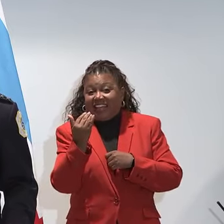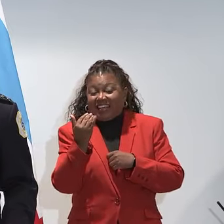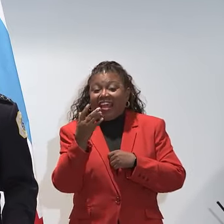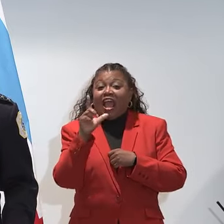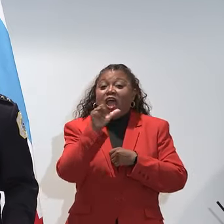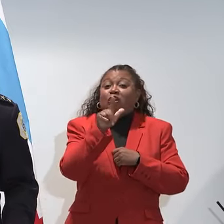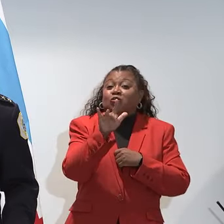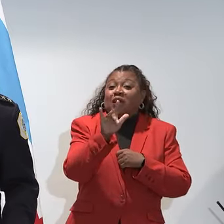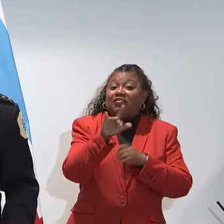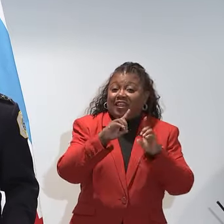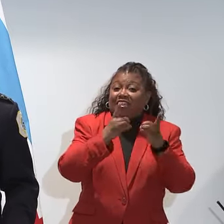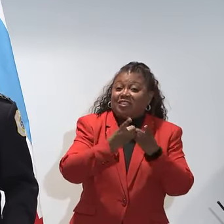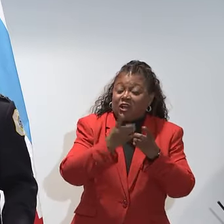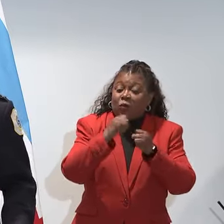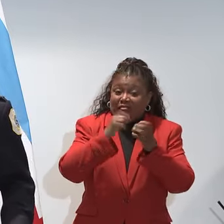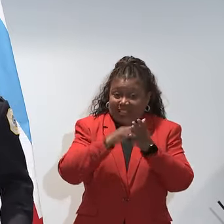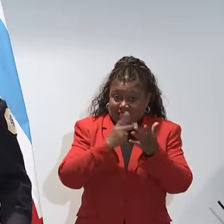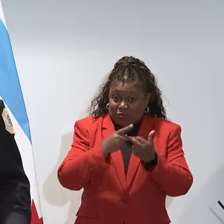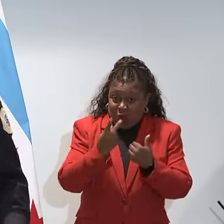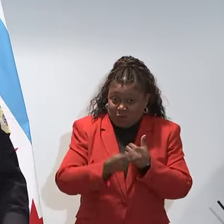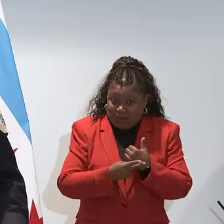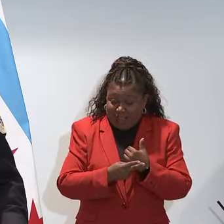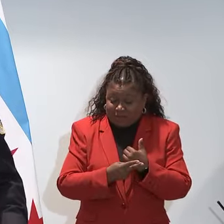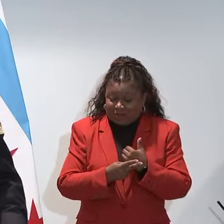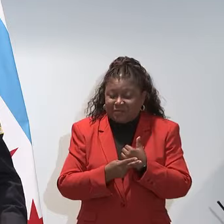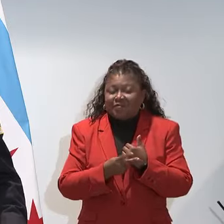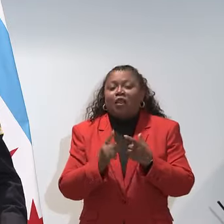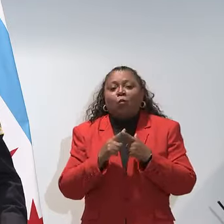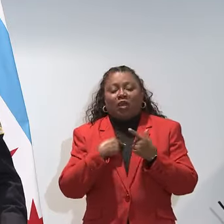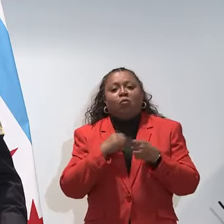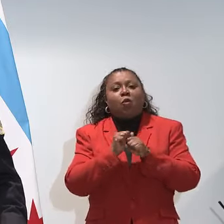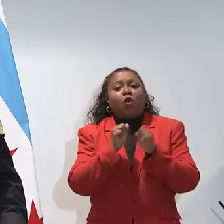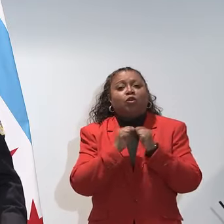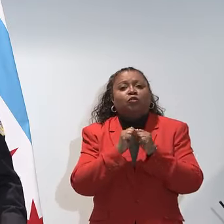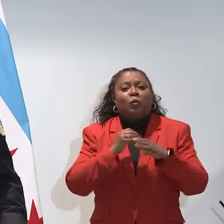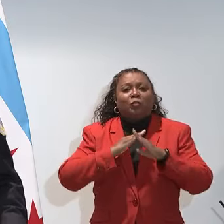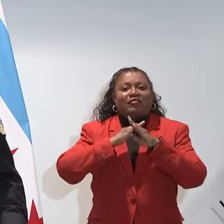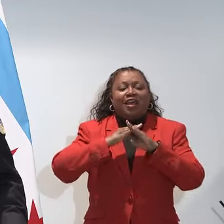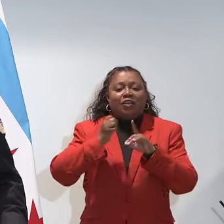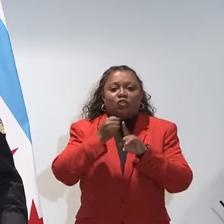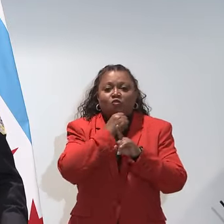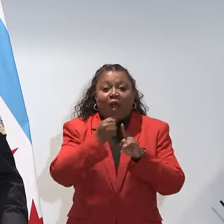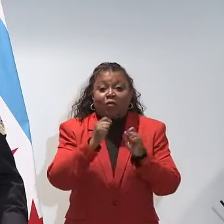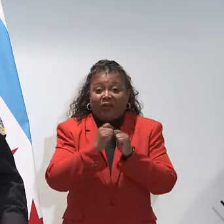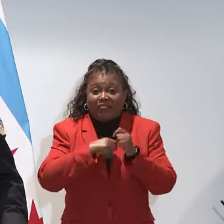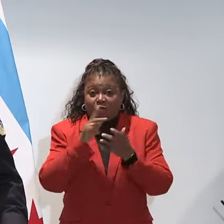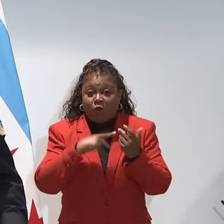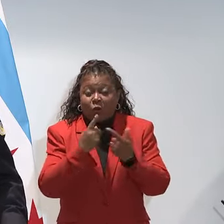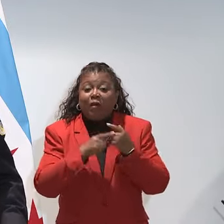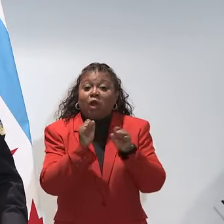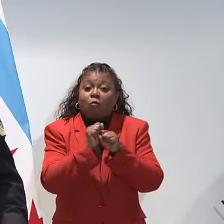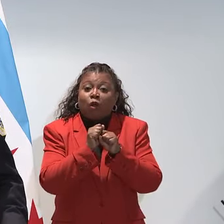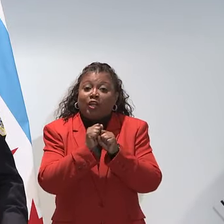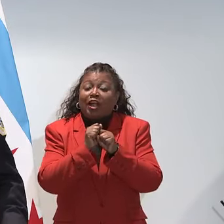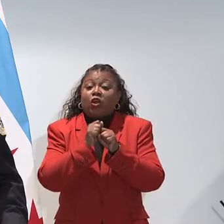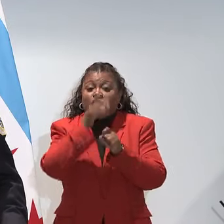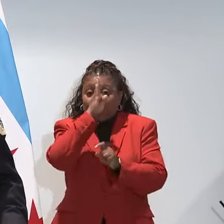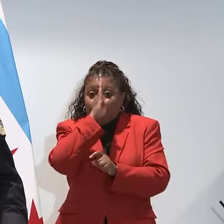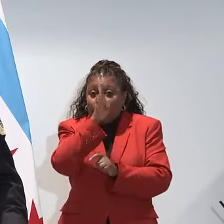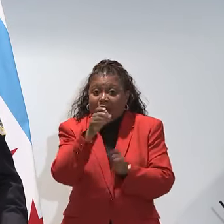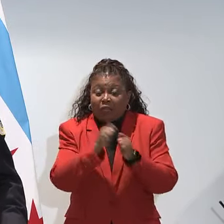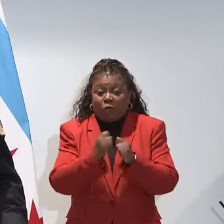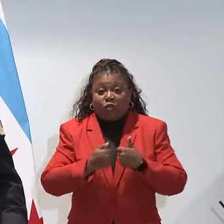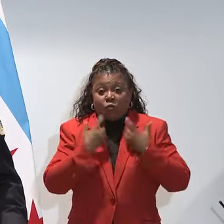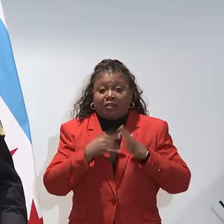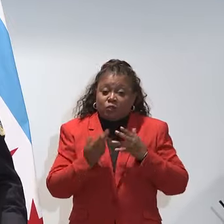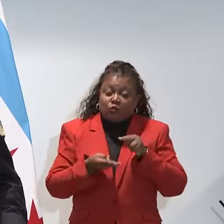and 25th districts with this program, we will work to prevent crime with this program by working directly with